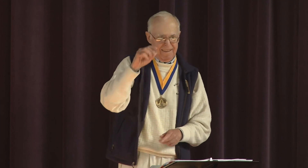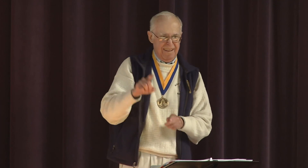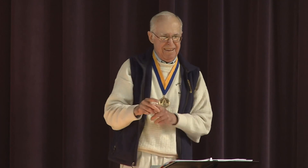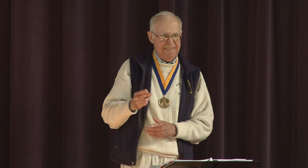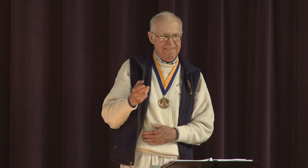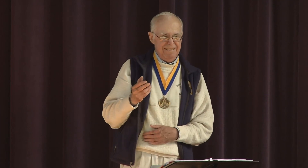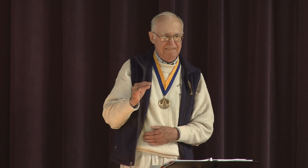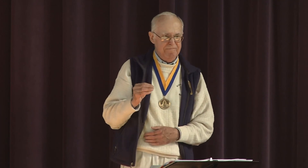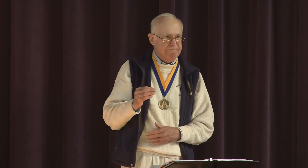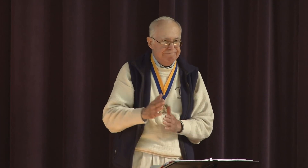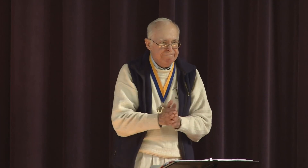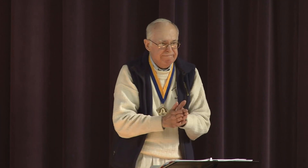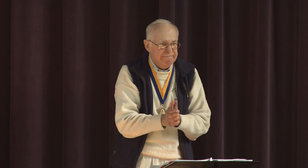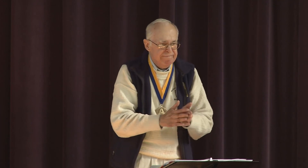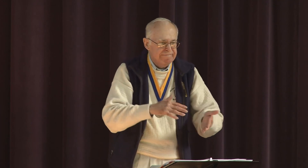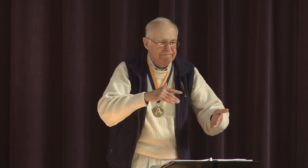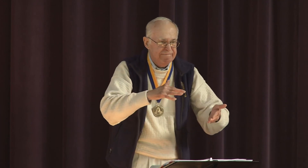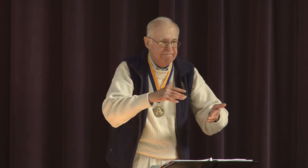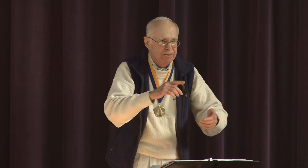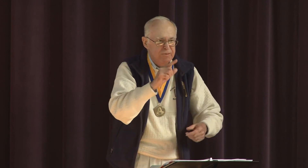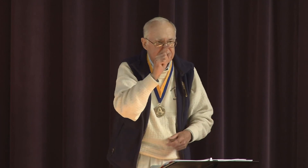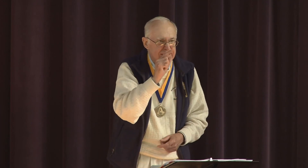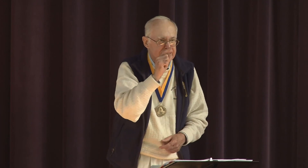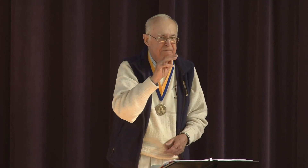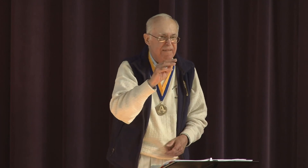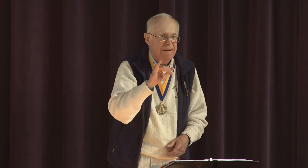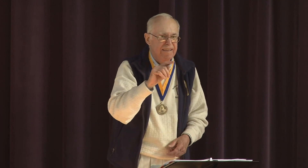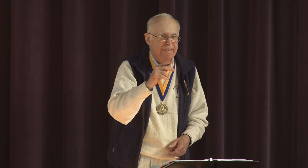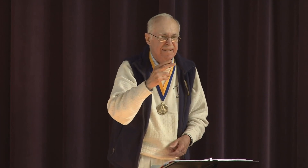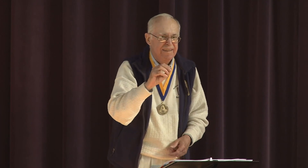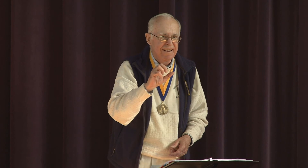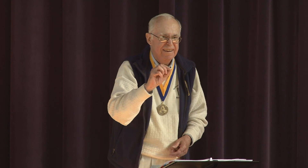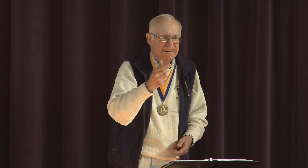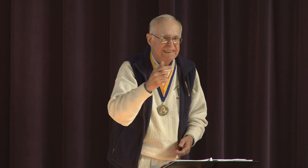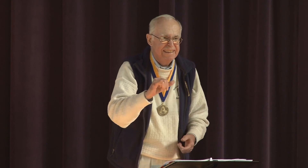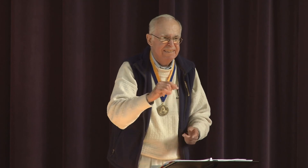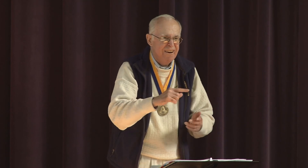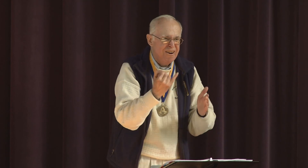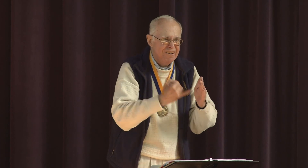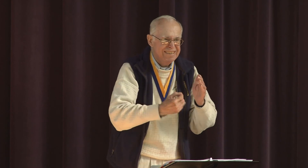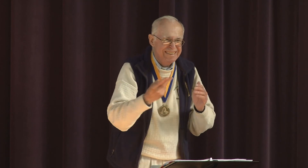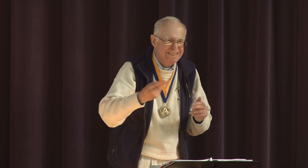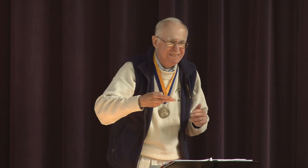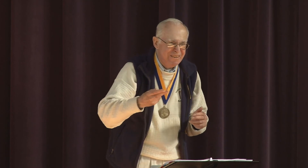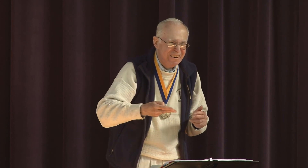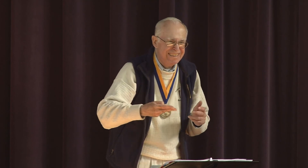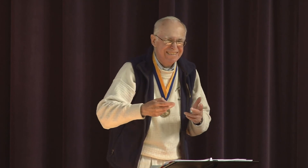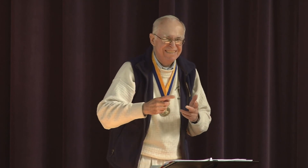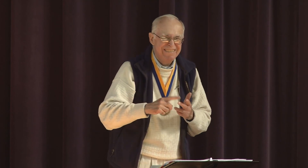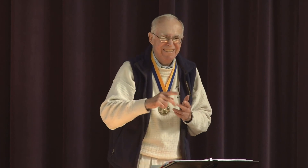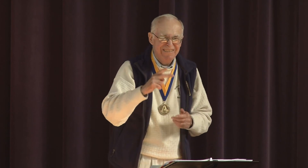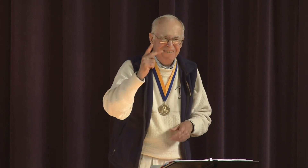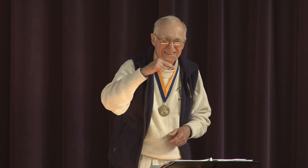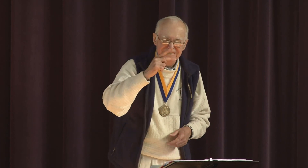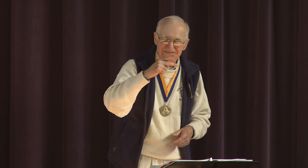It was interesting for me to see a man like him so very motivated to study Greek mythology and art history